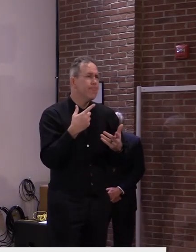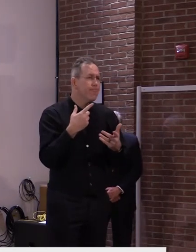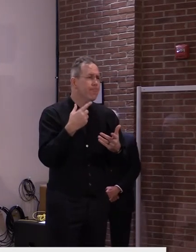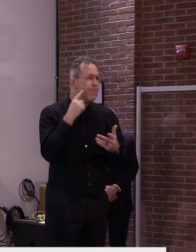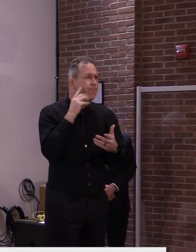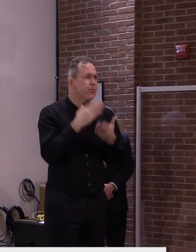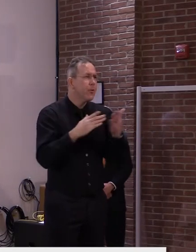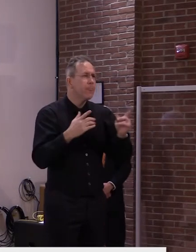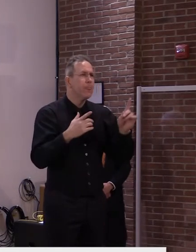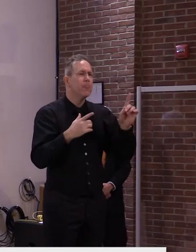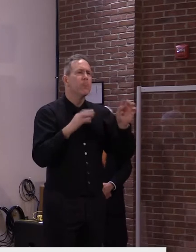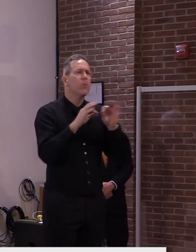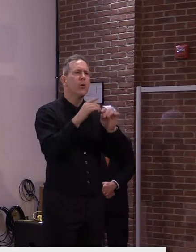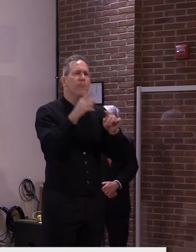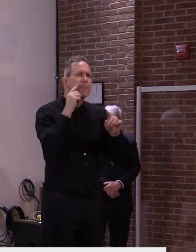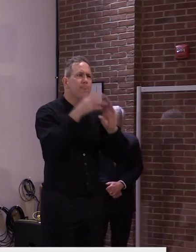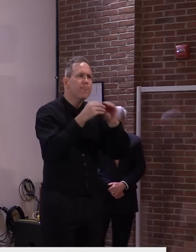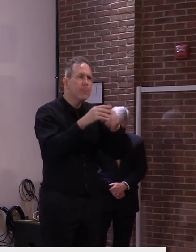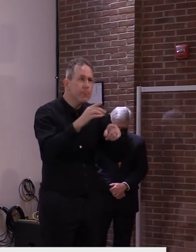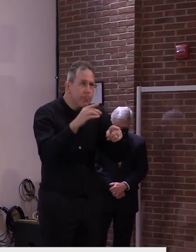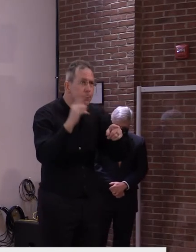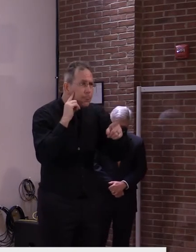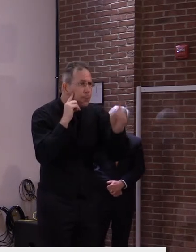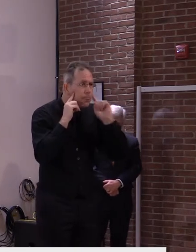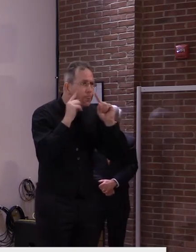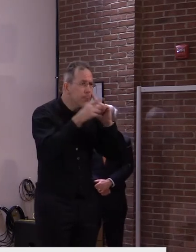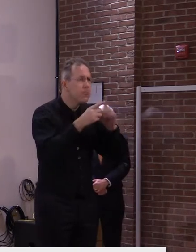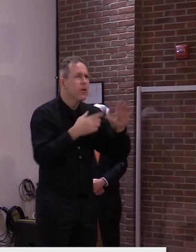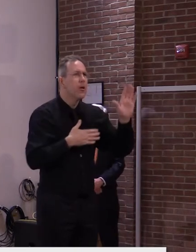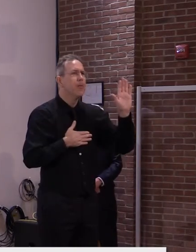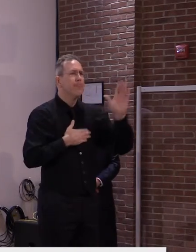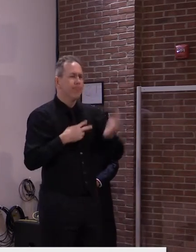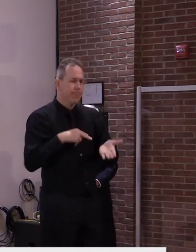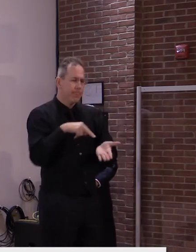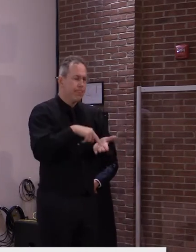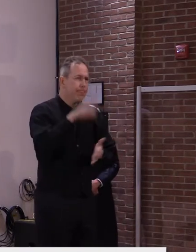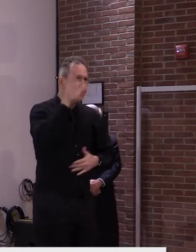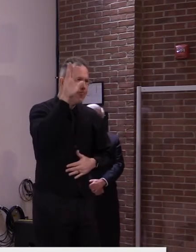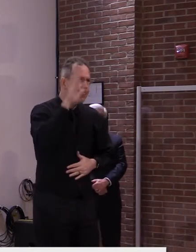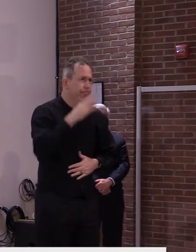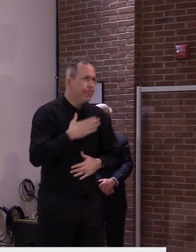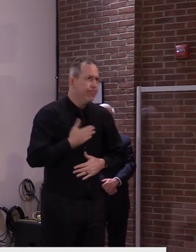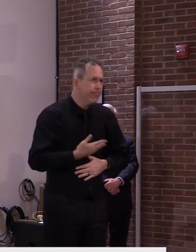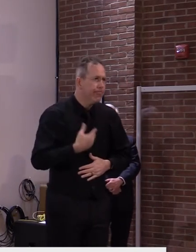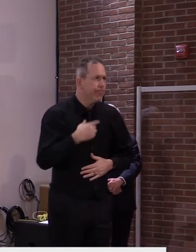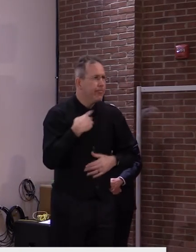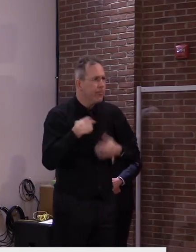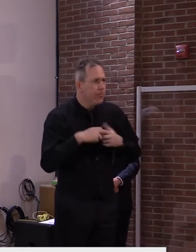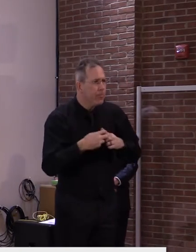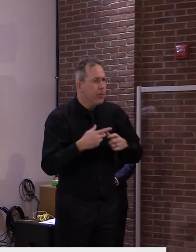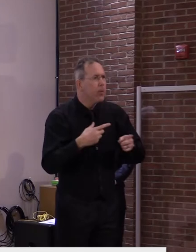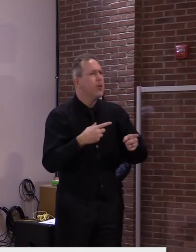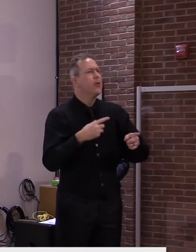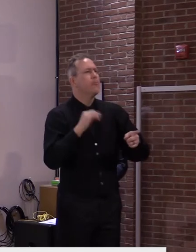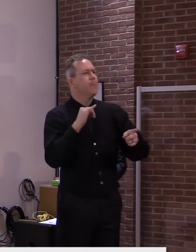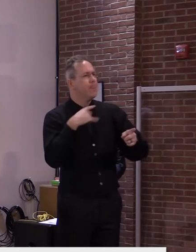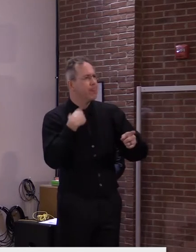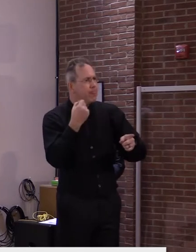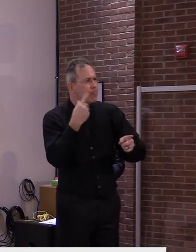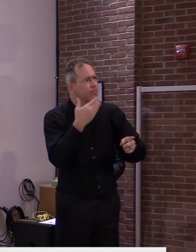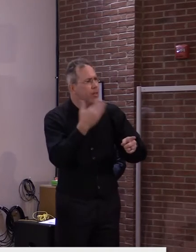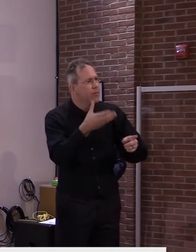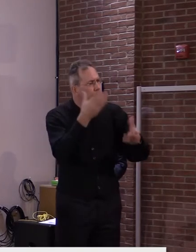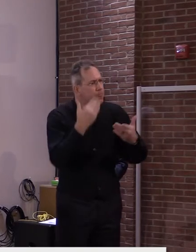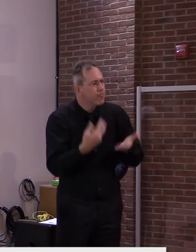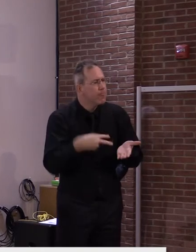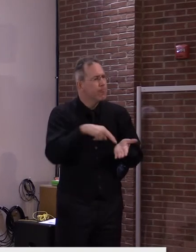acknowledging these issues. We would hate for people to feel that they need to hide that because that's a sign